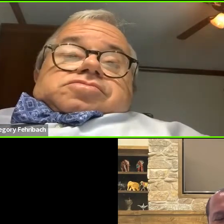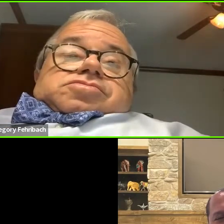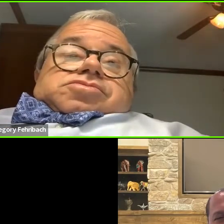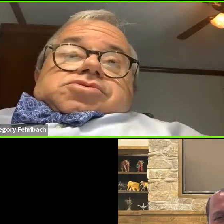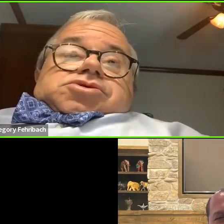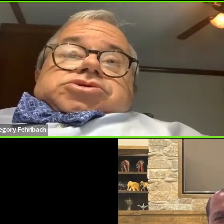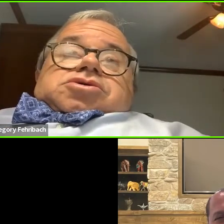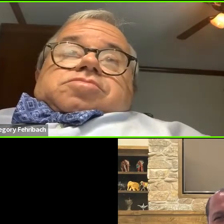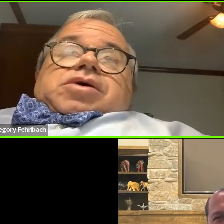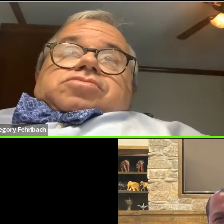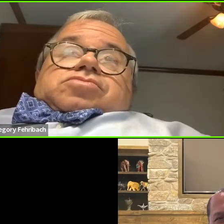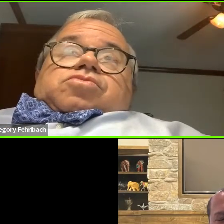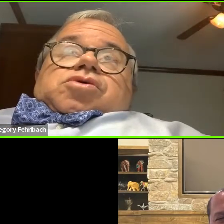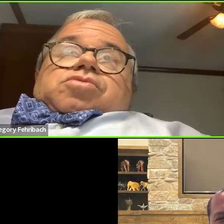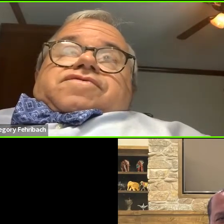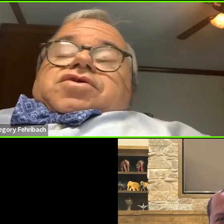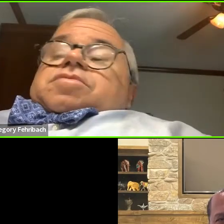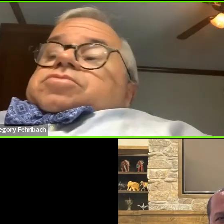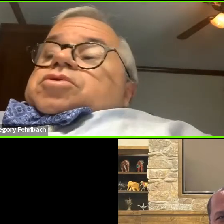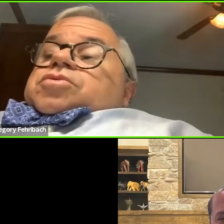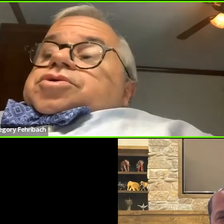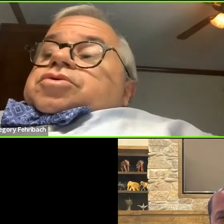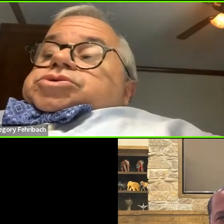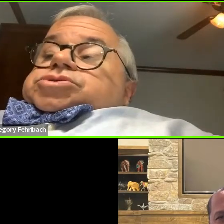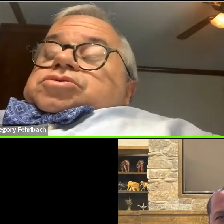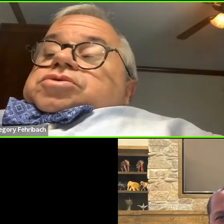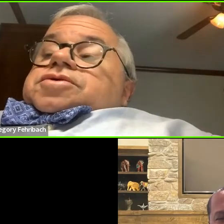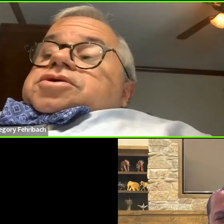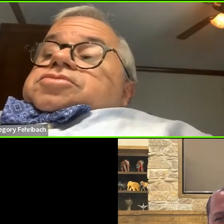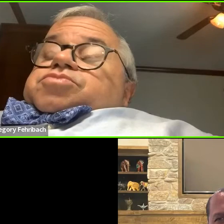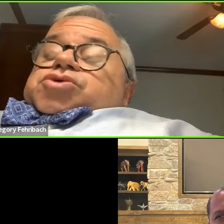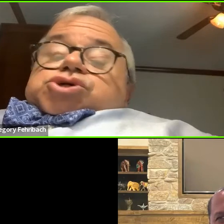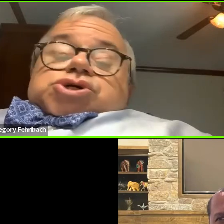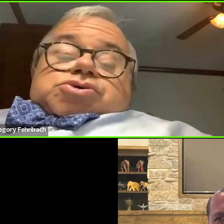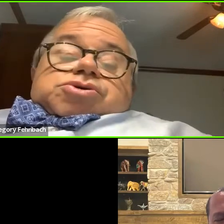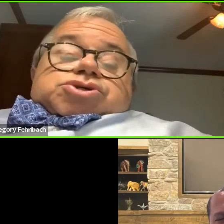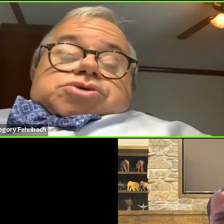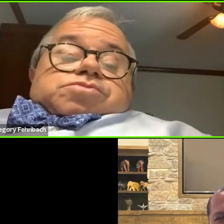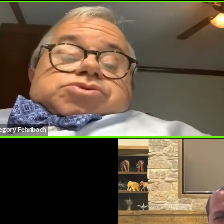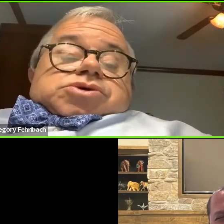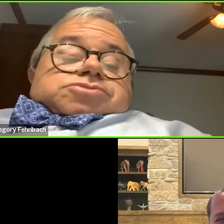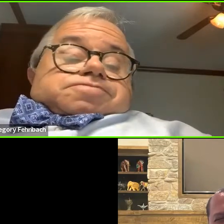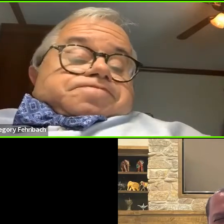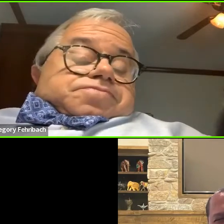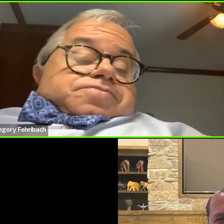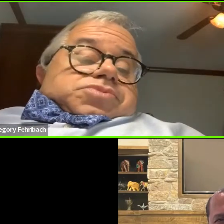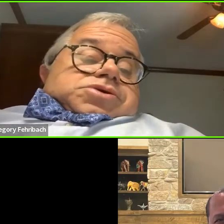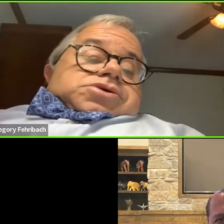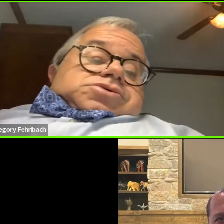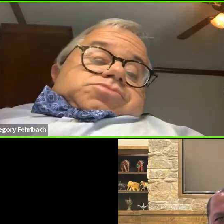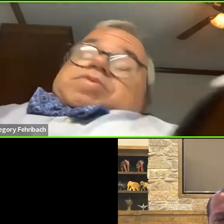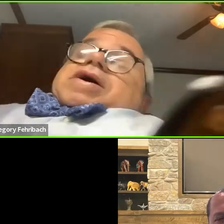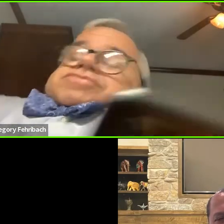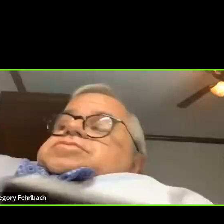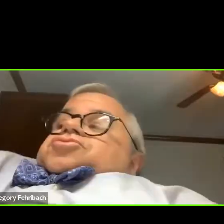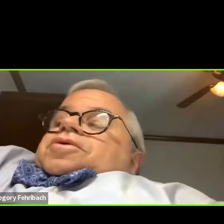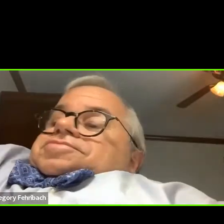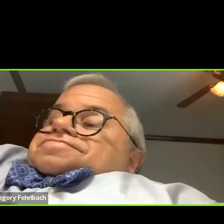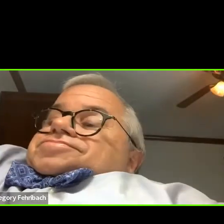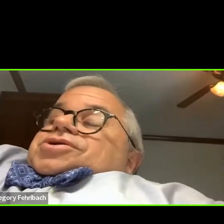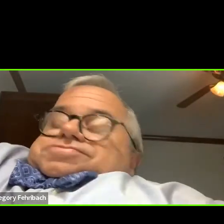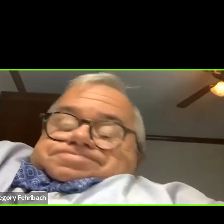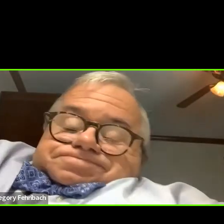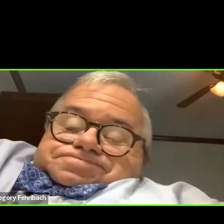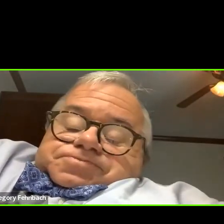quite excited about where we've come and where we're going. So appreciate your leadership and such. Pat, I'm